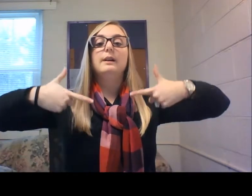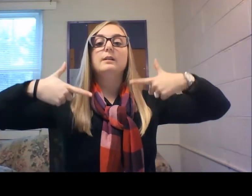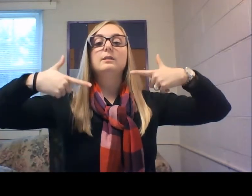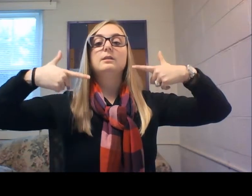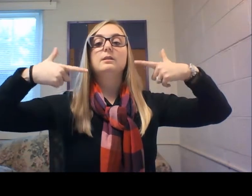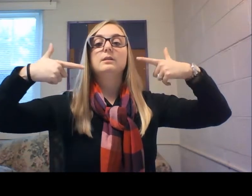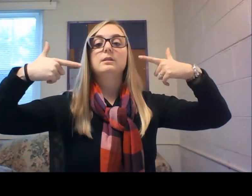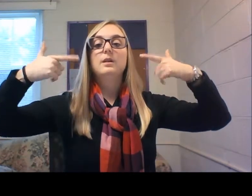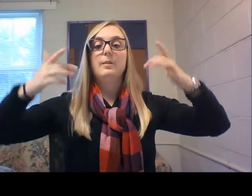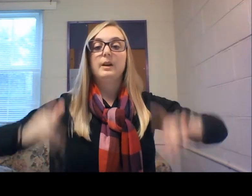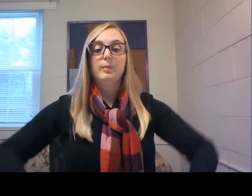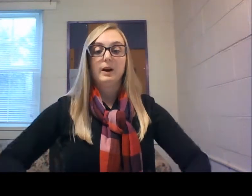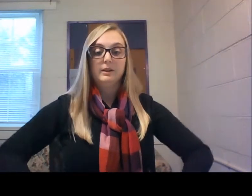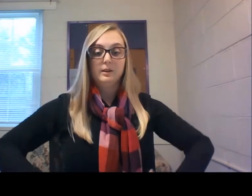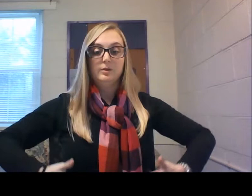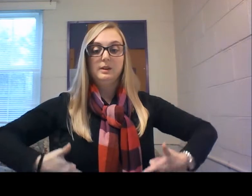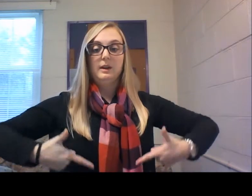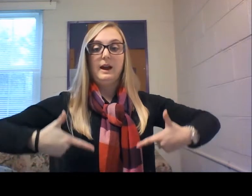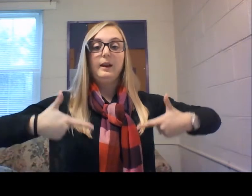drawing a big breath. There was life.